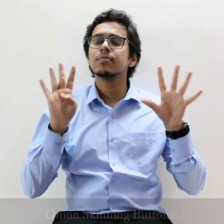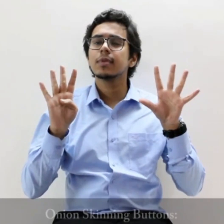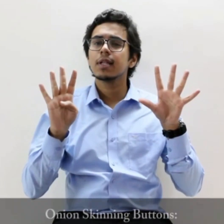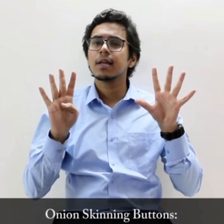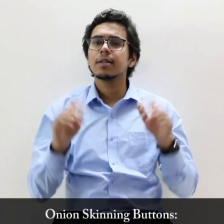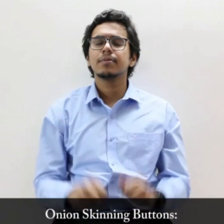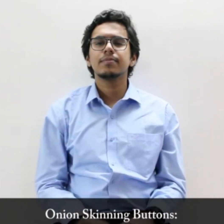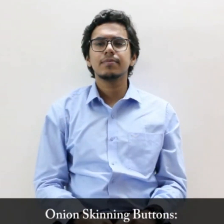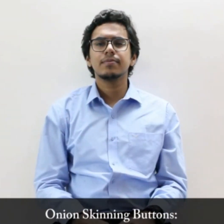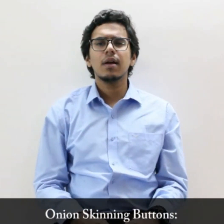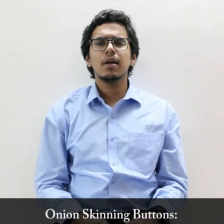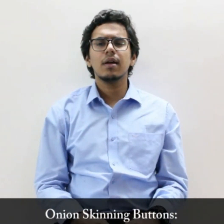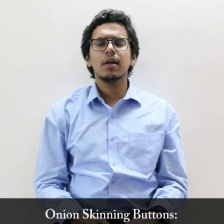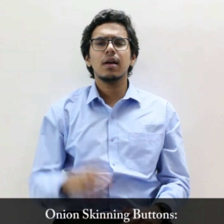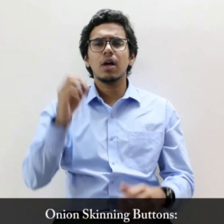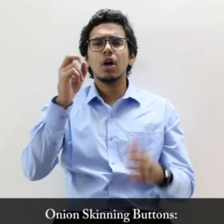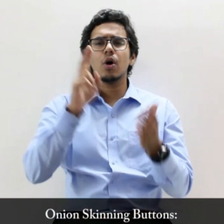Onion skinning buttons.